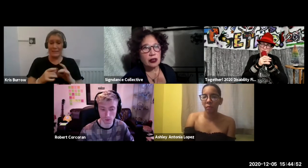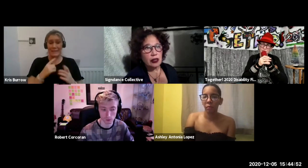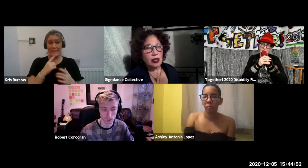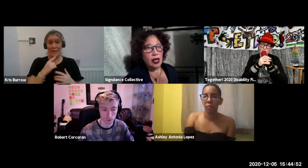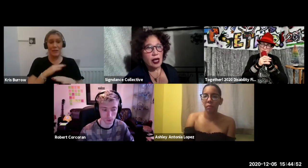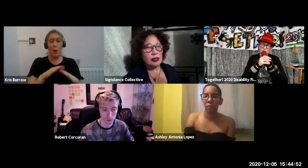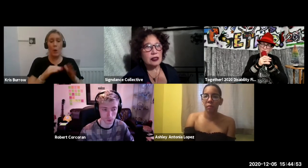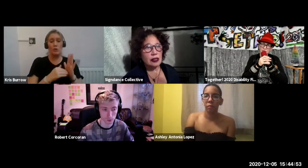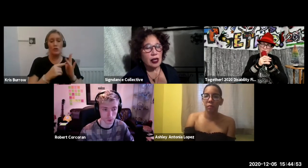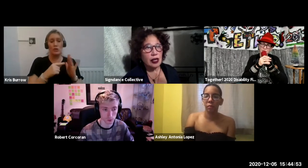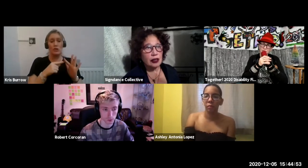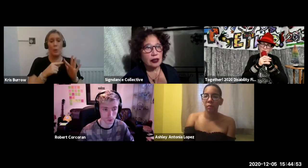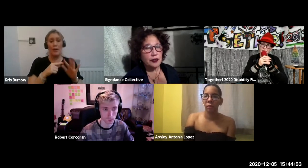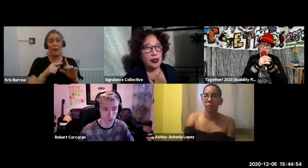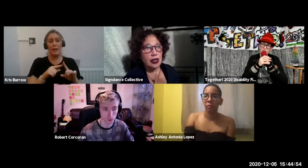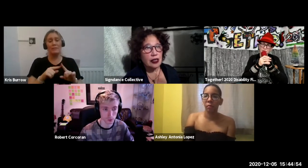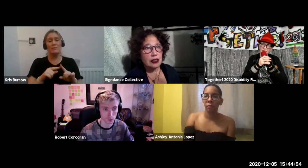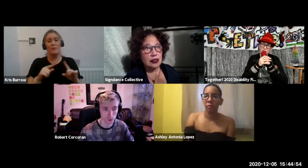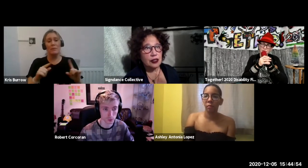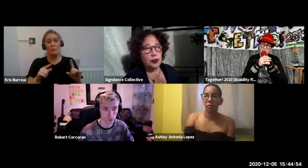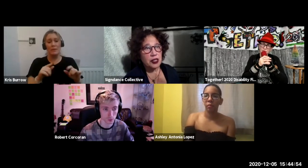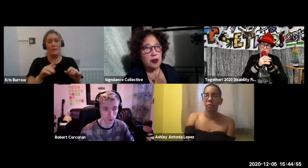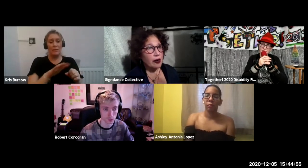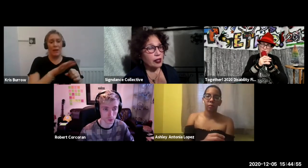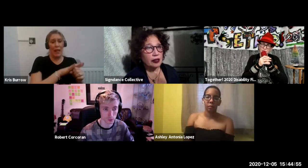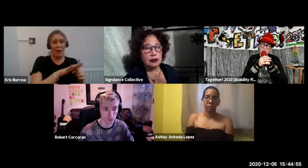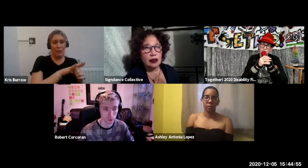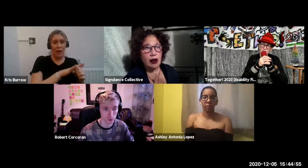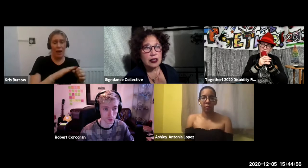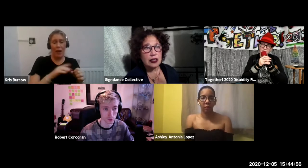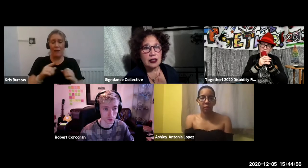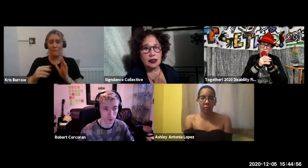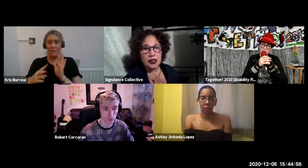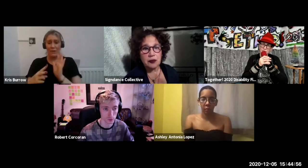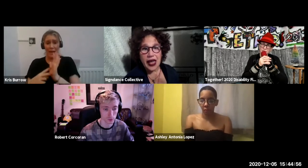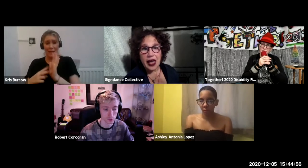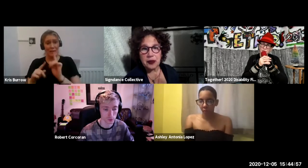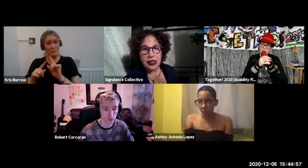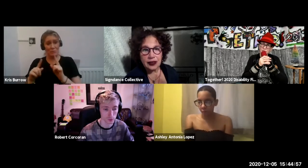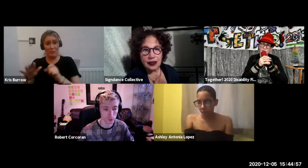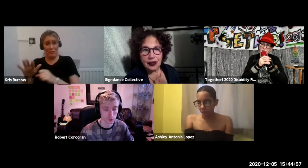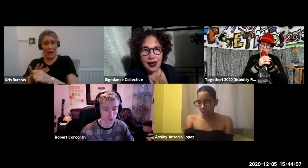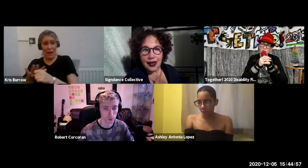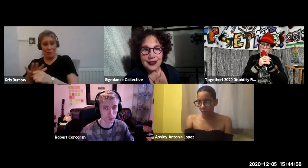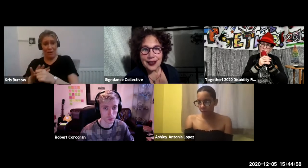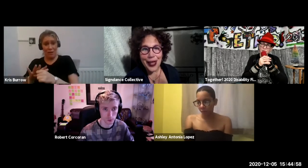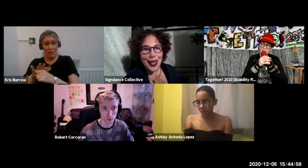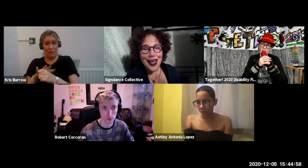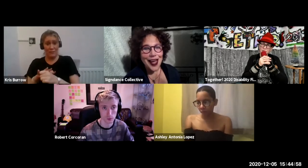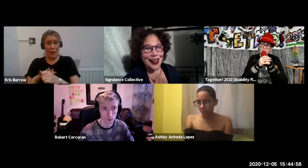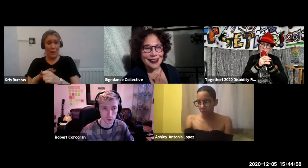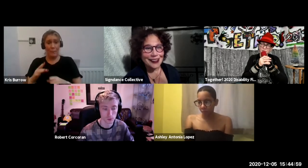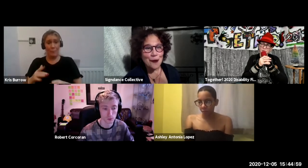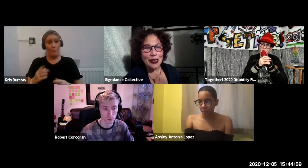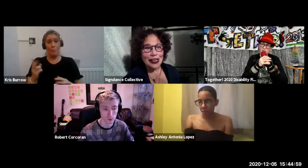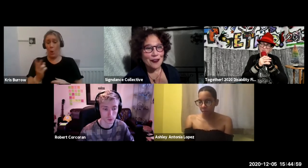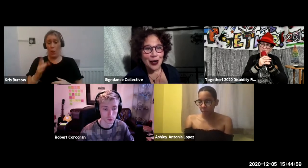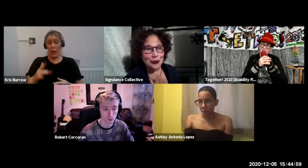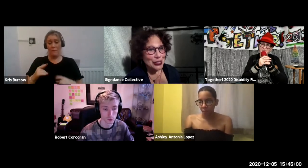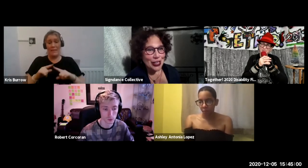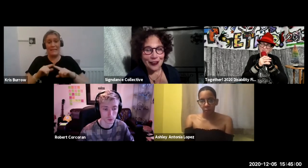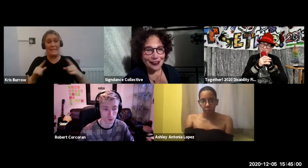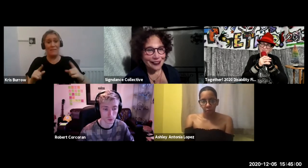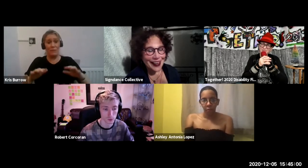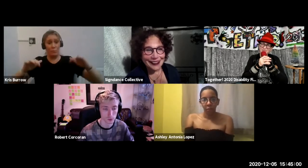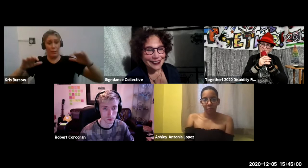Shropshire, and Viviana is Cuban American artist living in Miami, and they really found